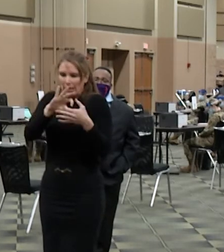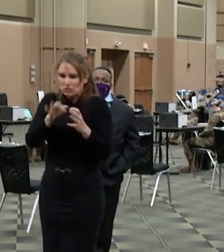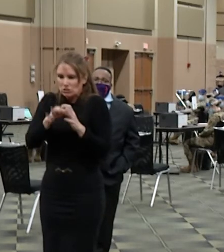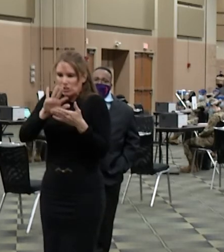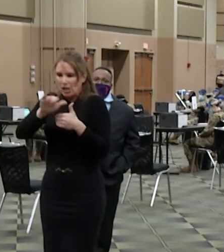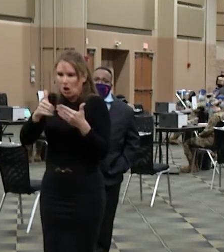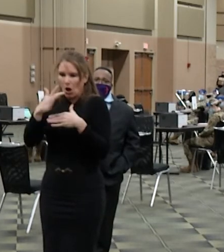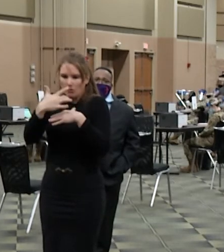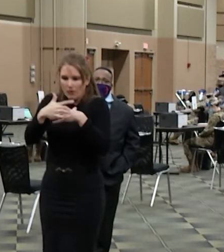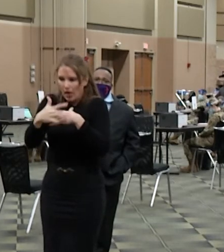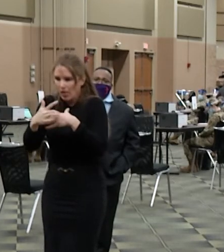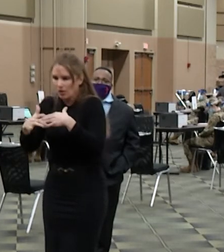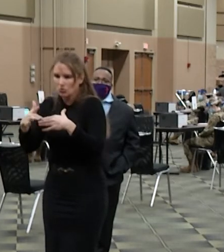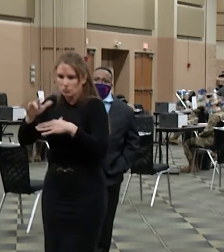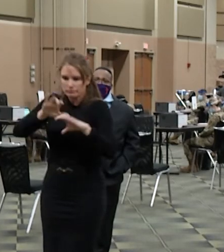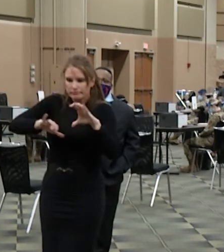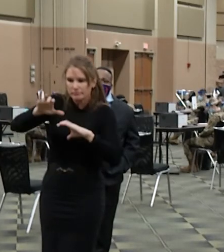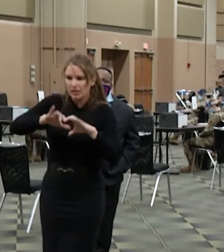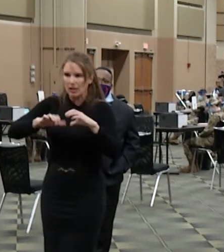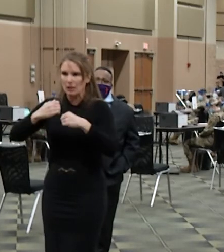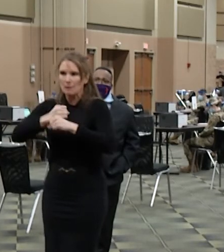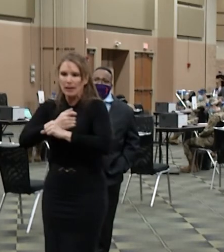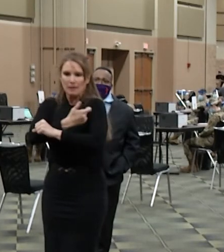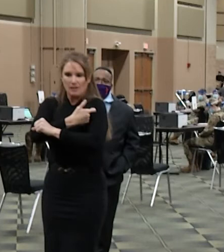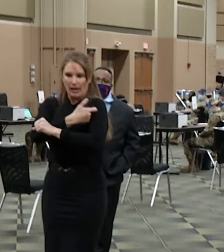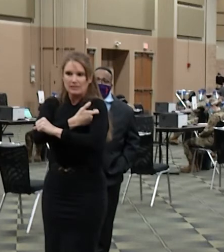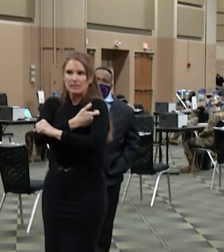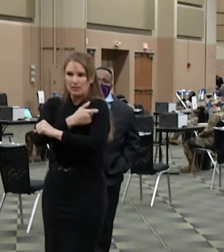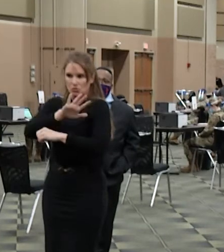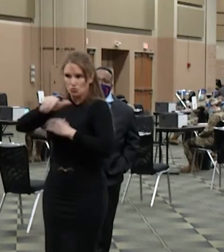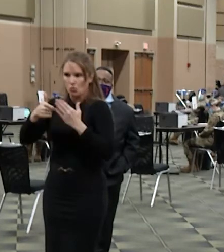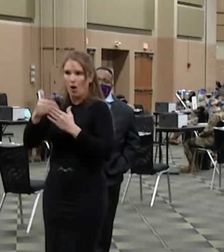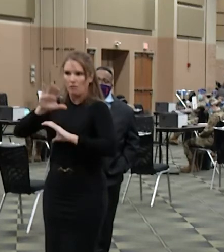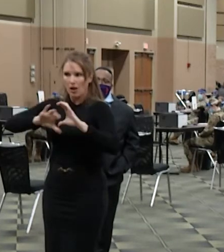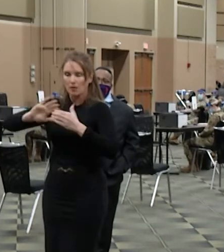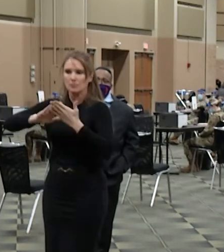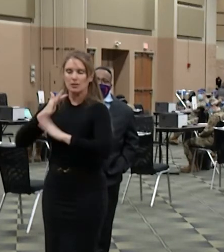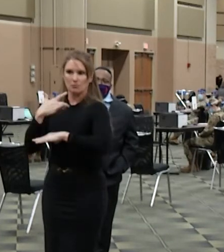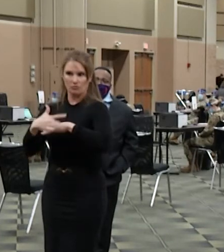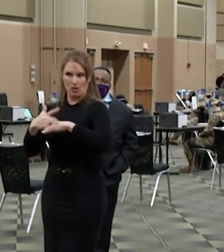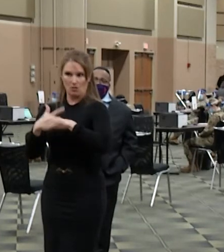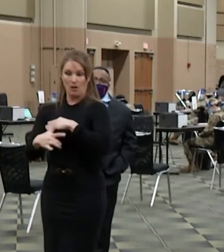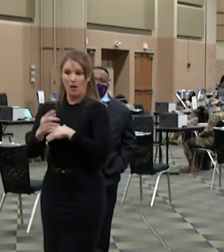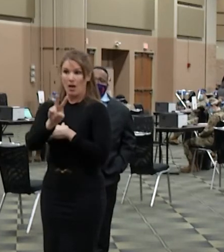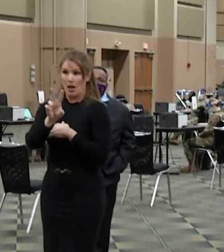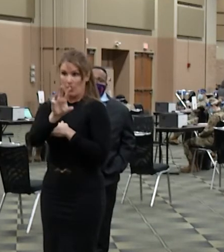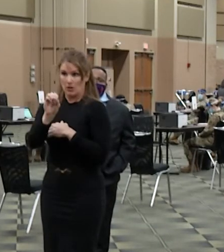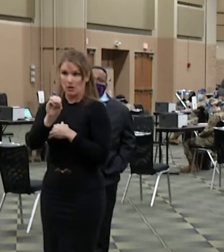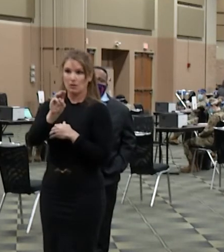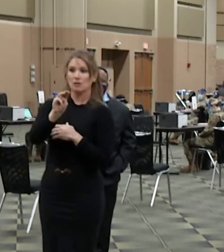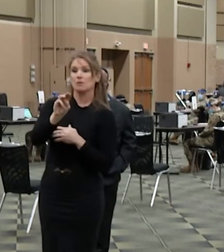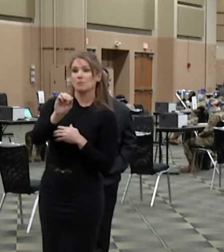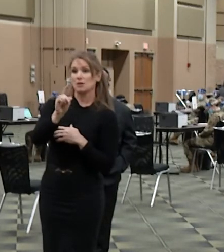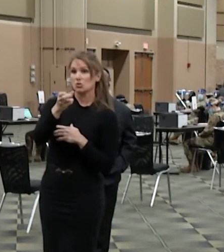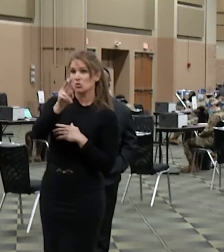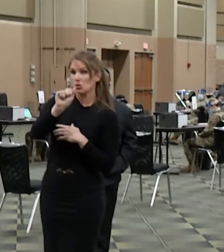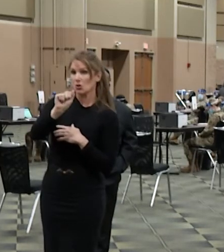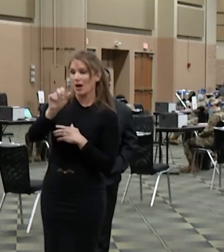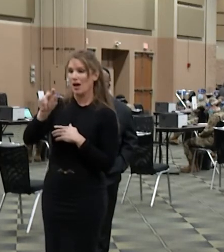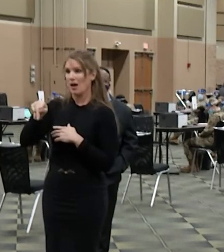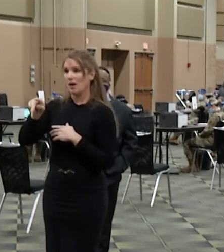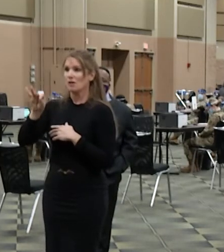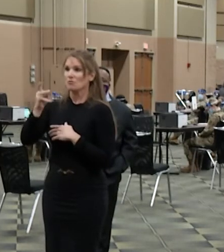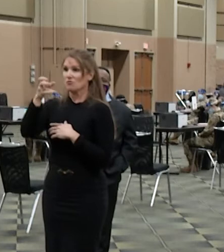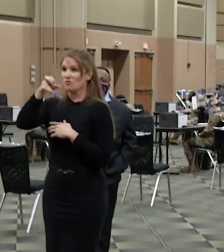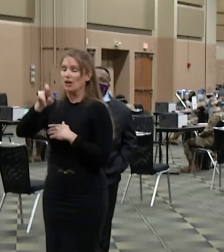are involved in the creation of vaccines, and allows the two companies, Moderna and Pfizer, to ramp